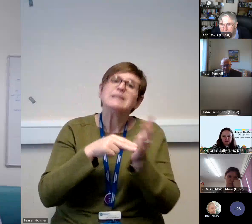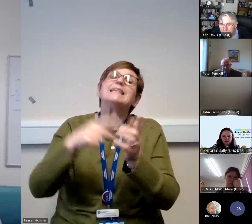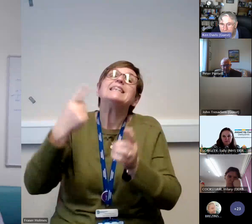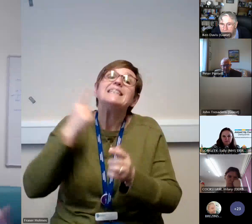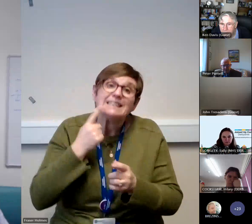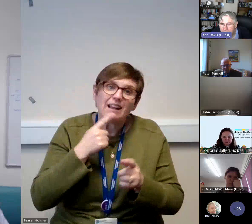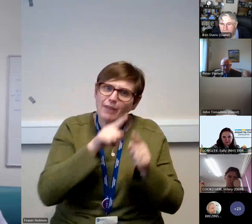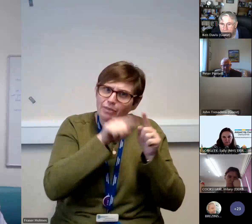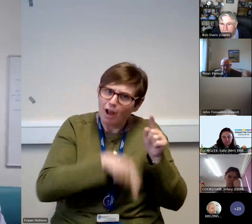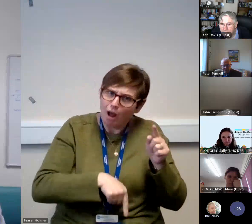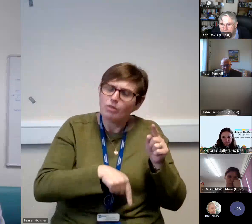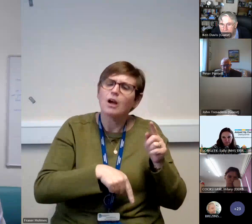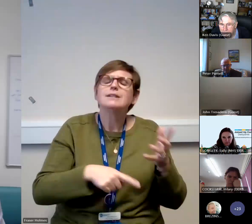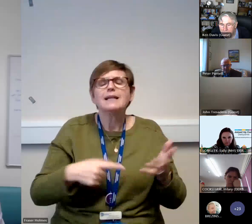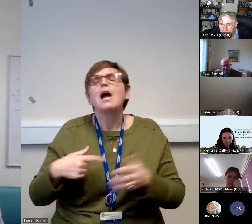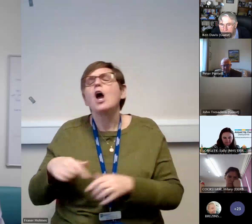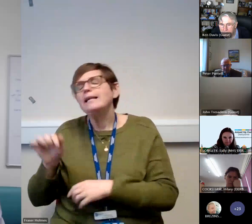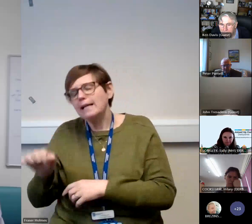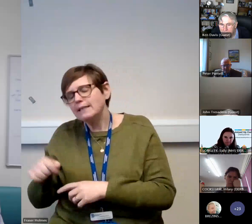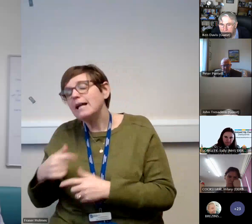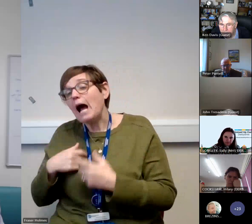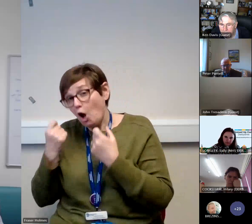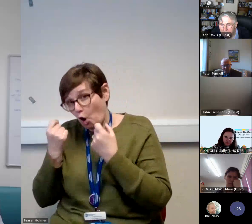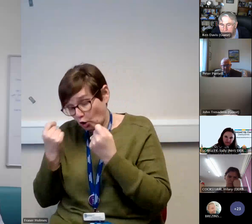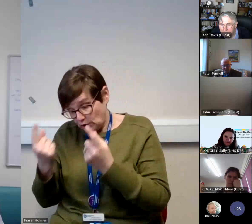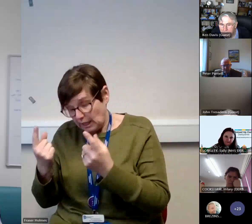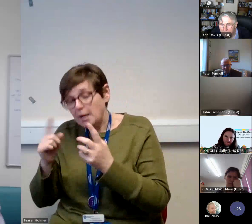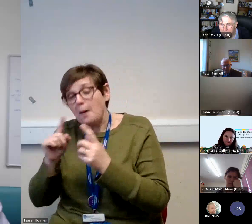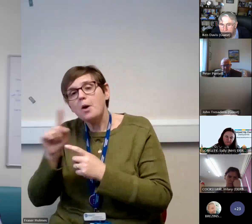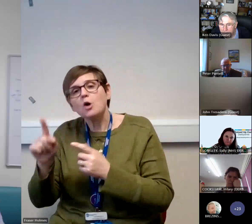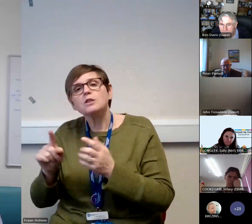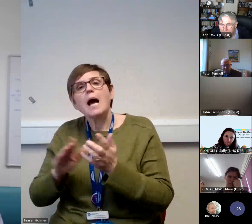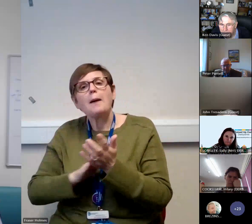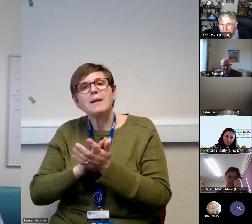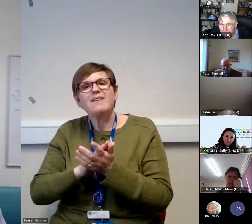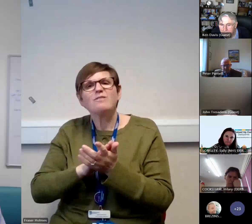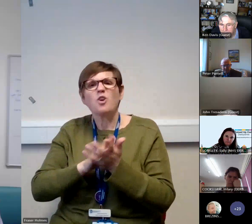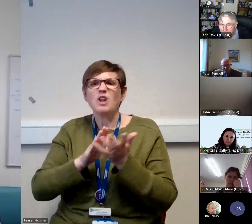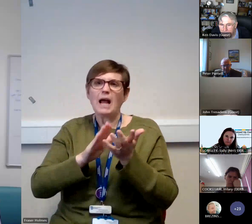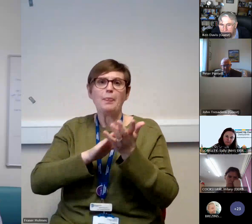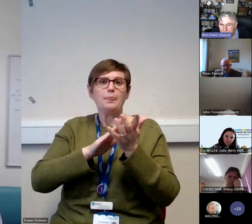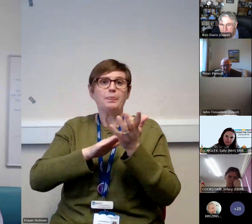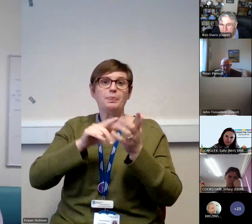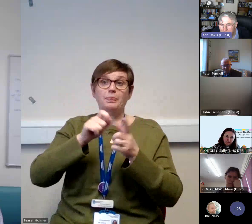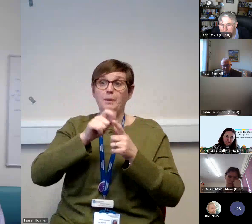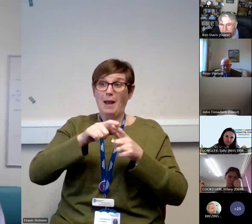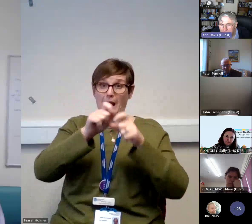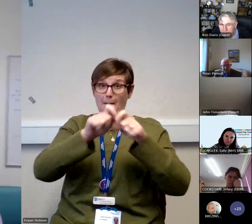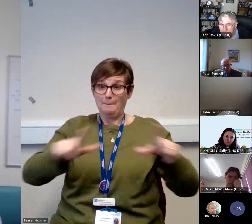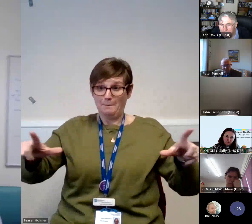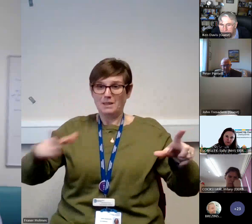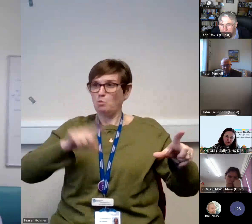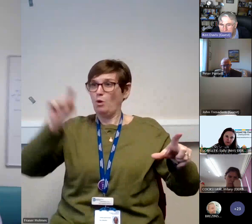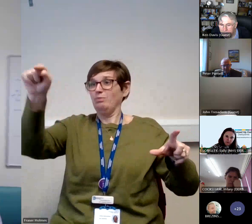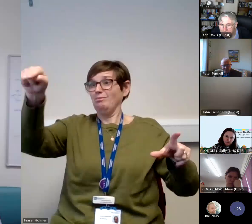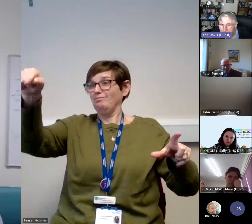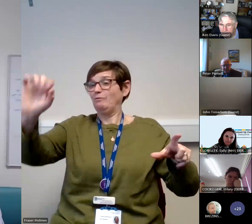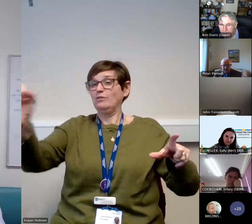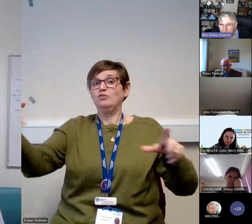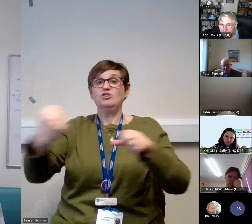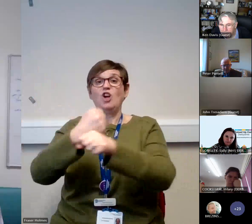Yeah, I get that. I meant more from a mapping point of view. What they've done, I don't know.